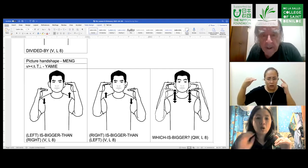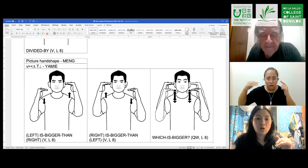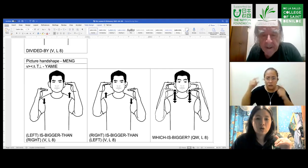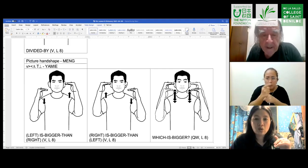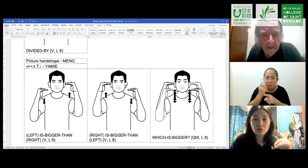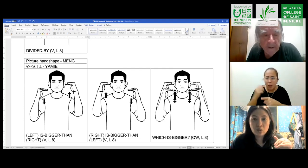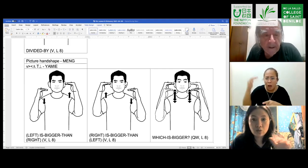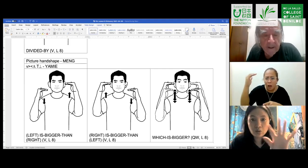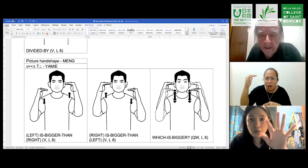left hand higher?